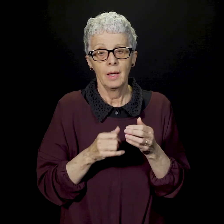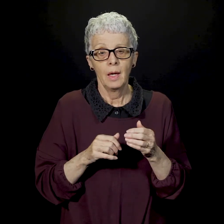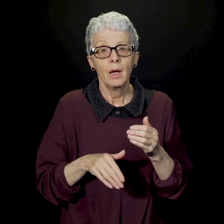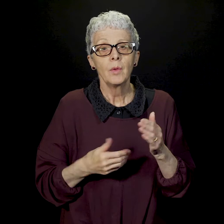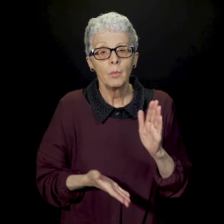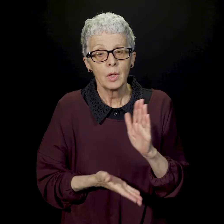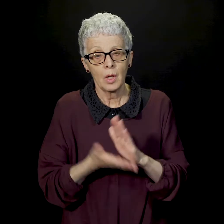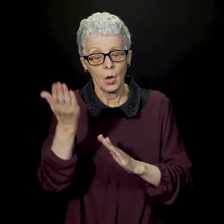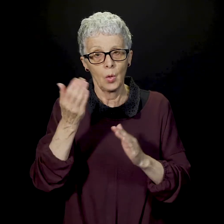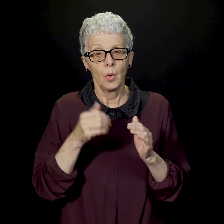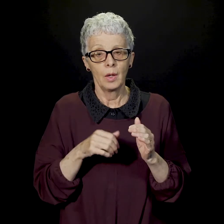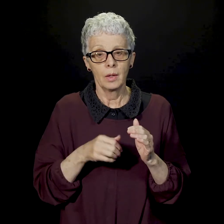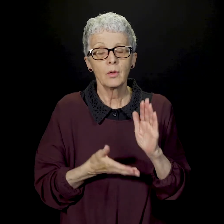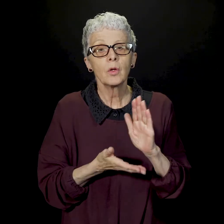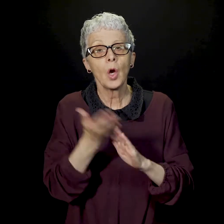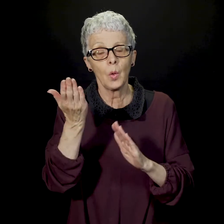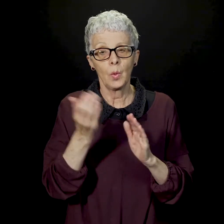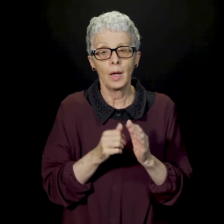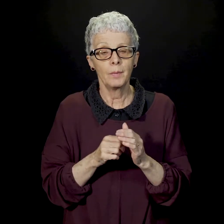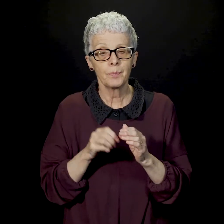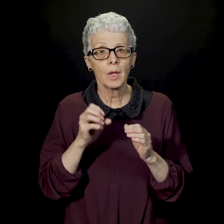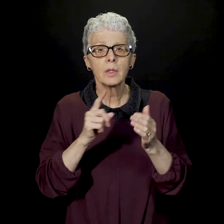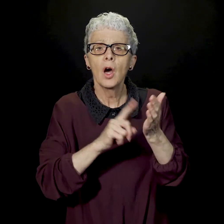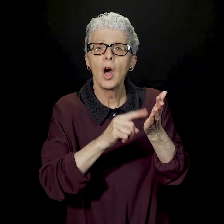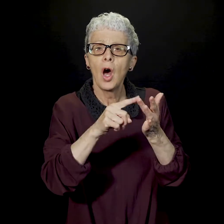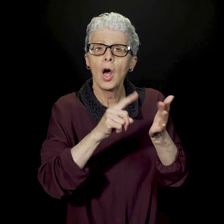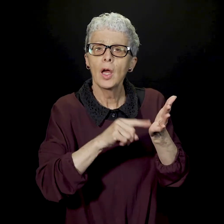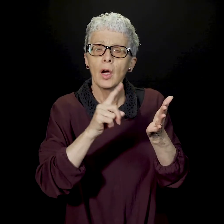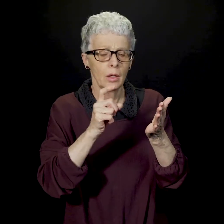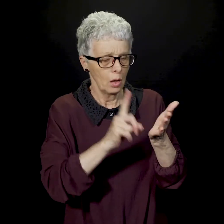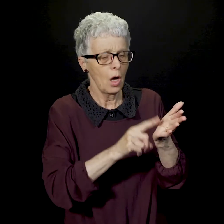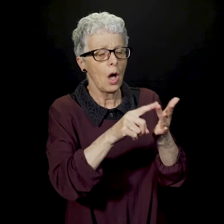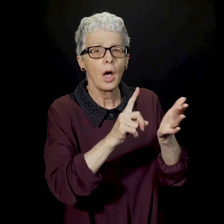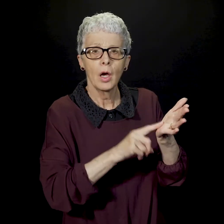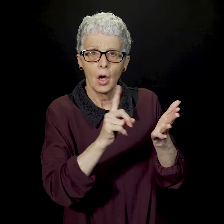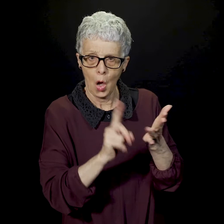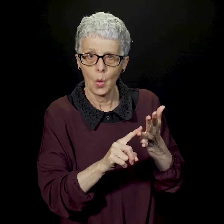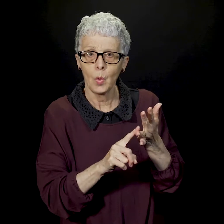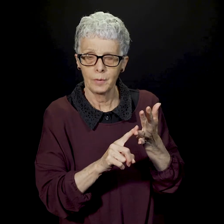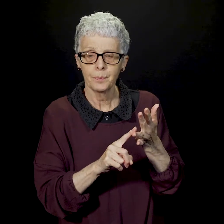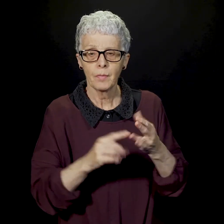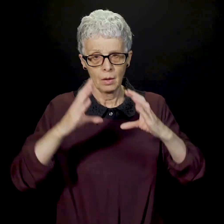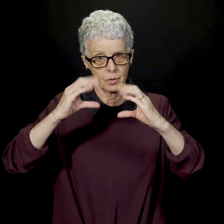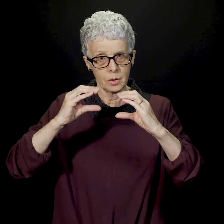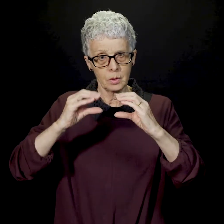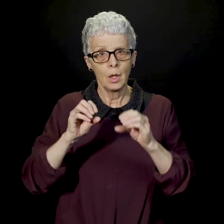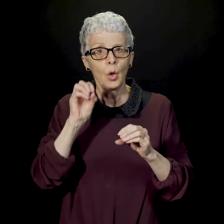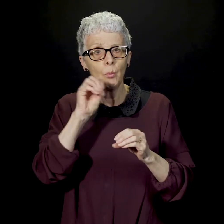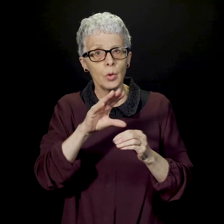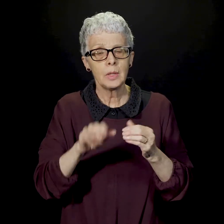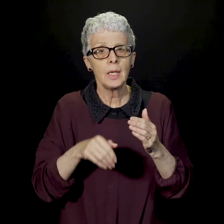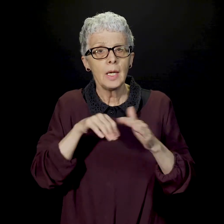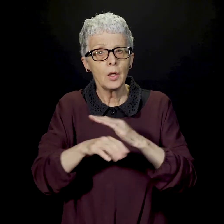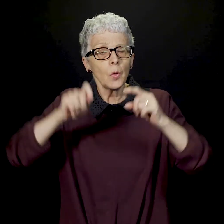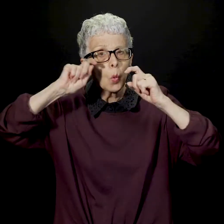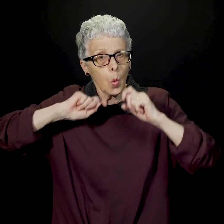to the ocean, got in, closed their eyes, and sometime later looked up and couldn't see the shore. Now, their family knew that they had gone down to the beach